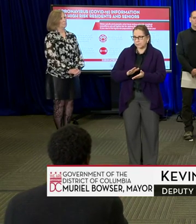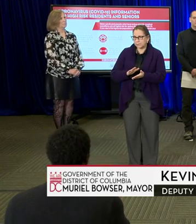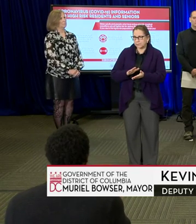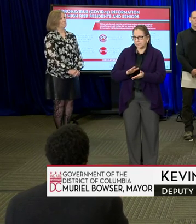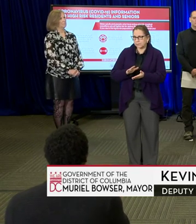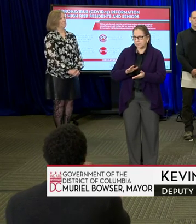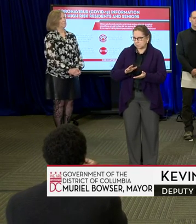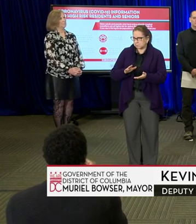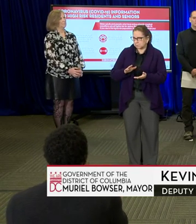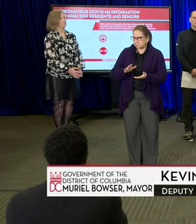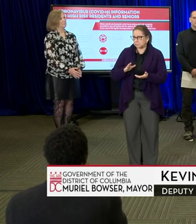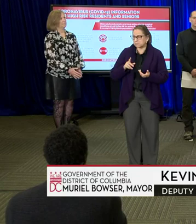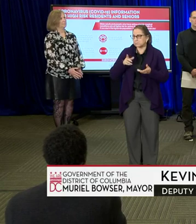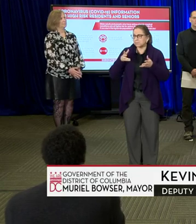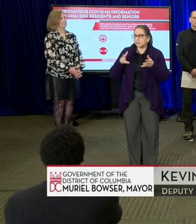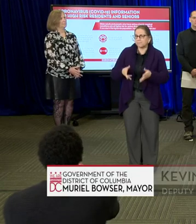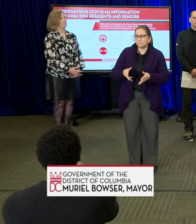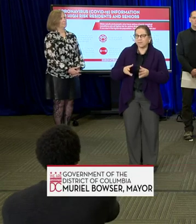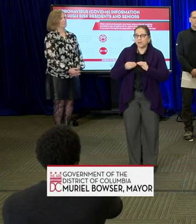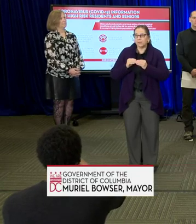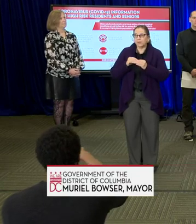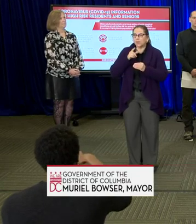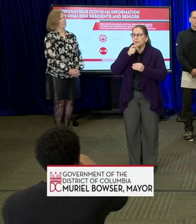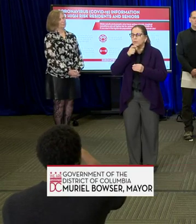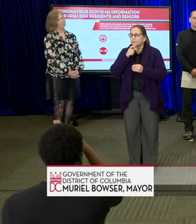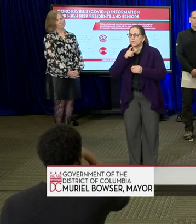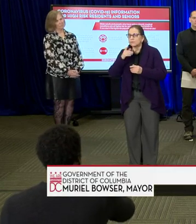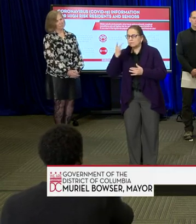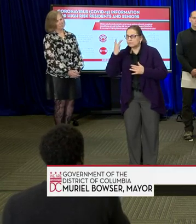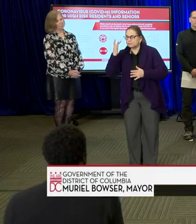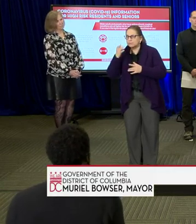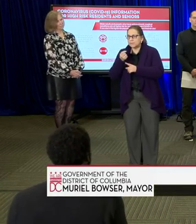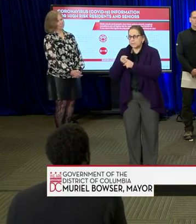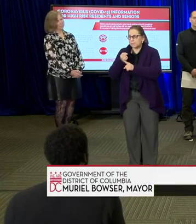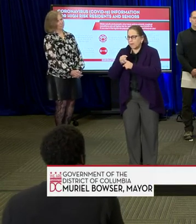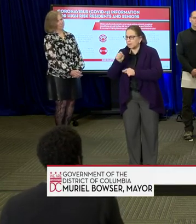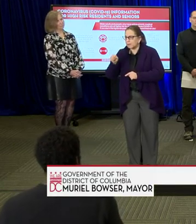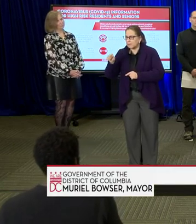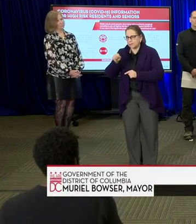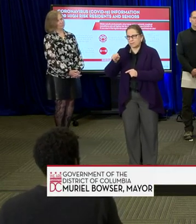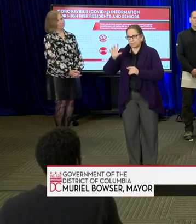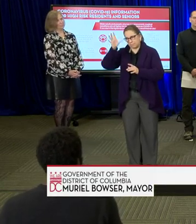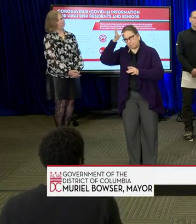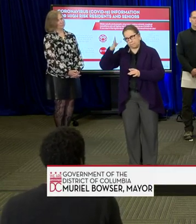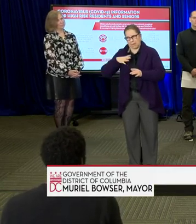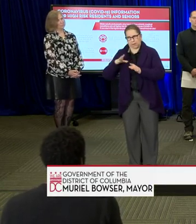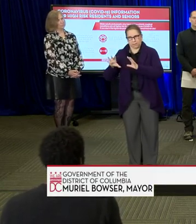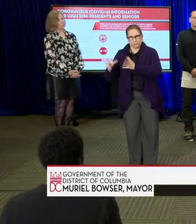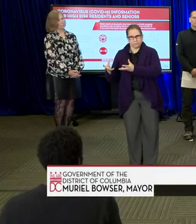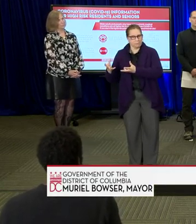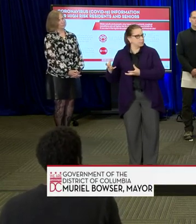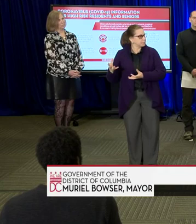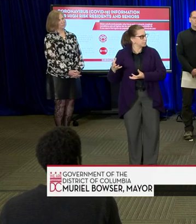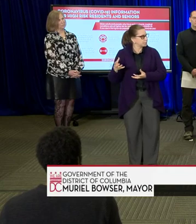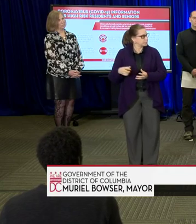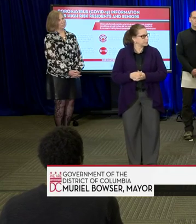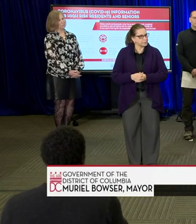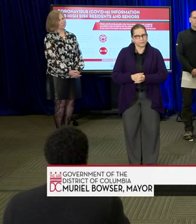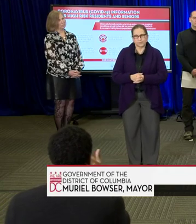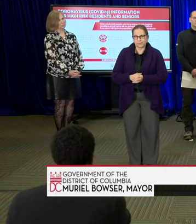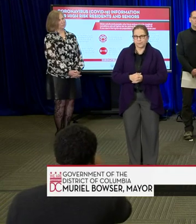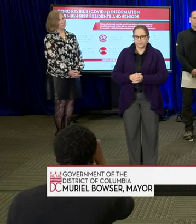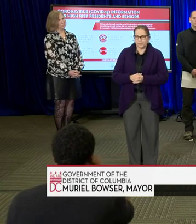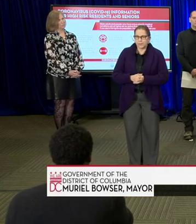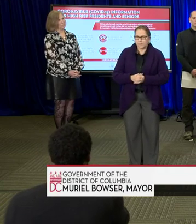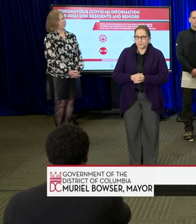that individual. So the number at one point was 65. When we learned more information about who that marshal came into contact